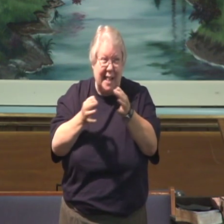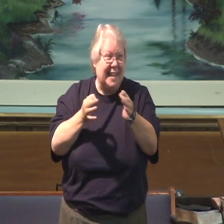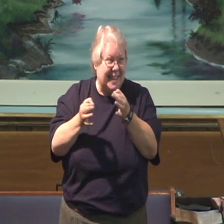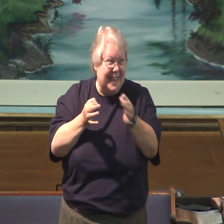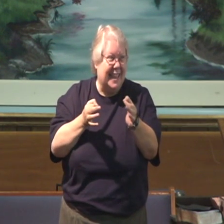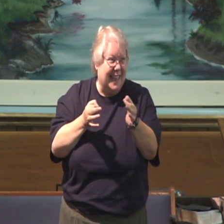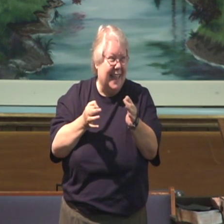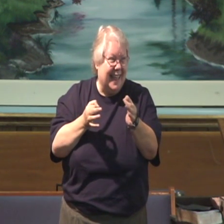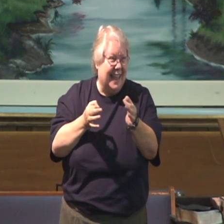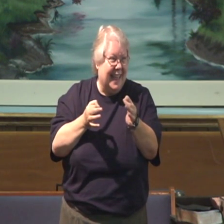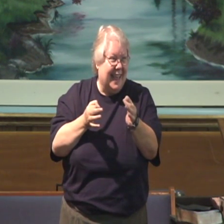it.